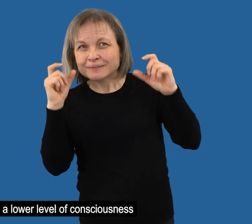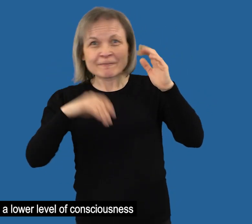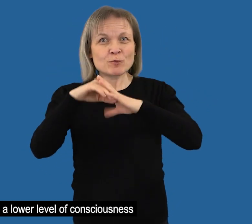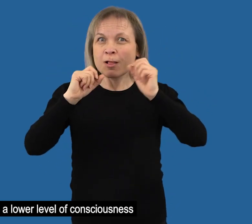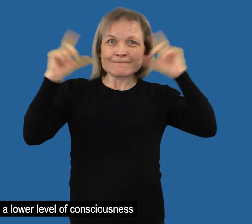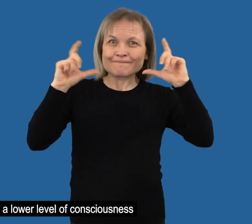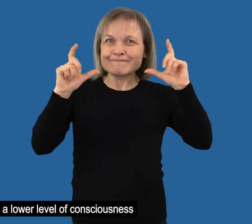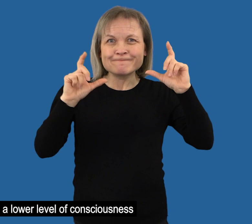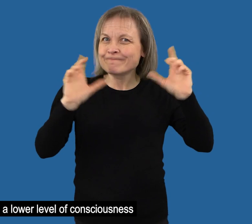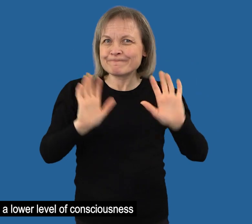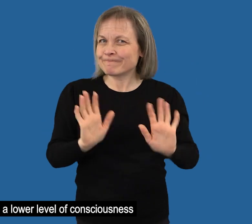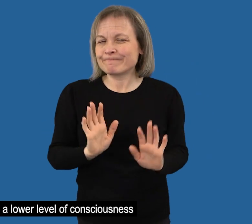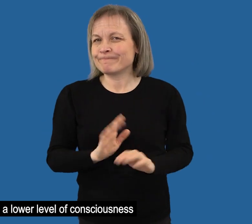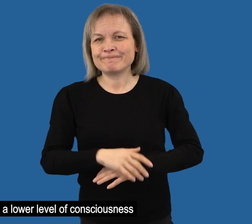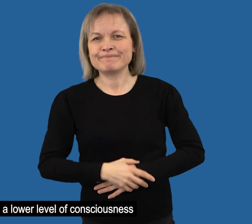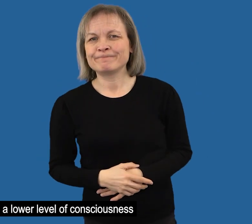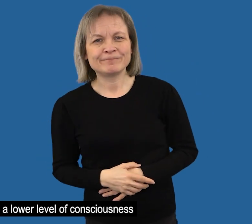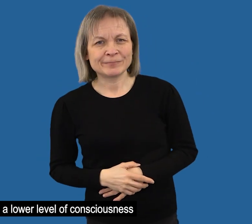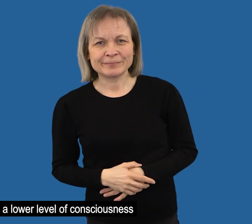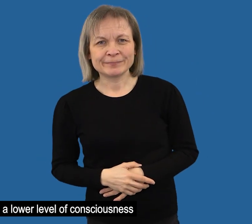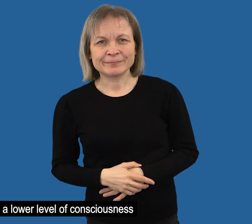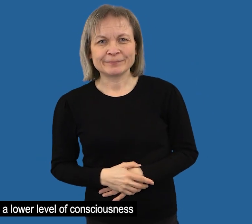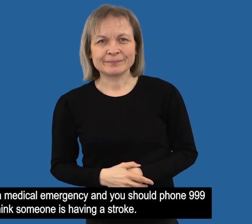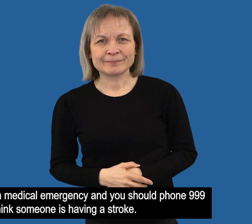Have a lower level of consciousness.